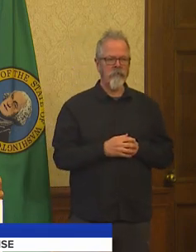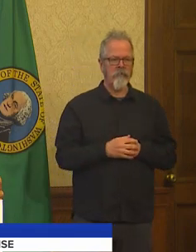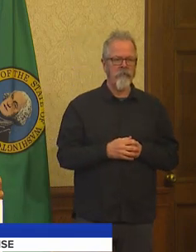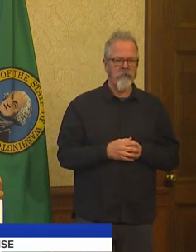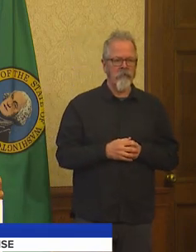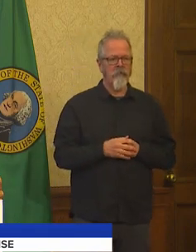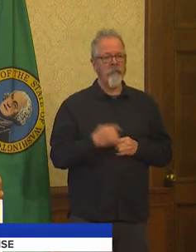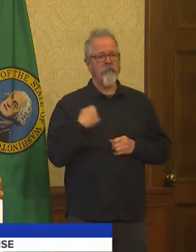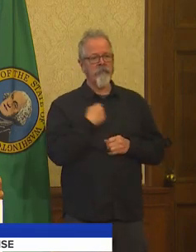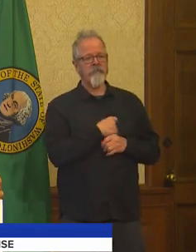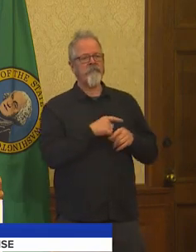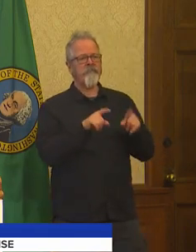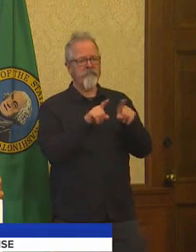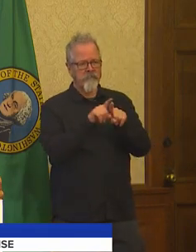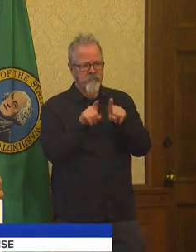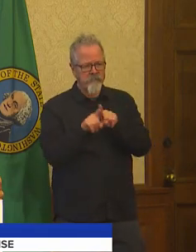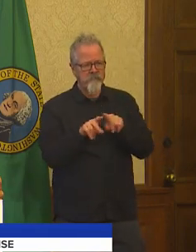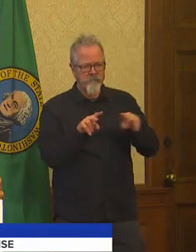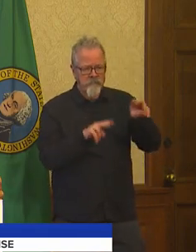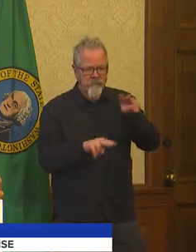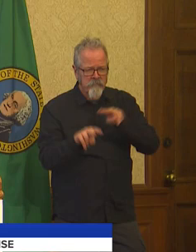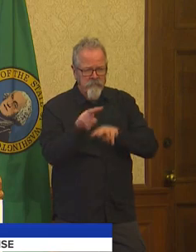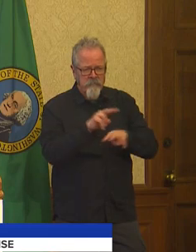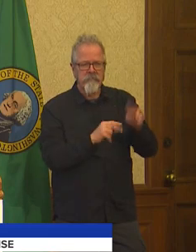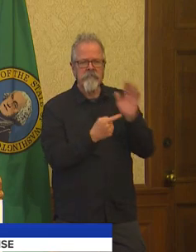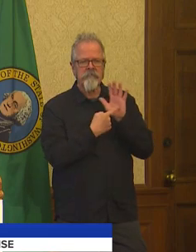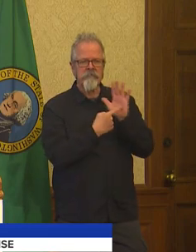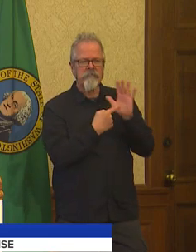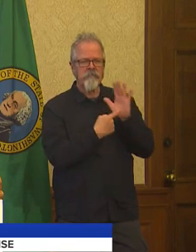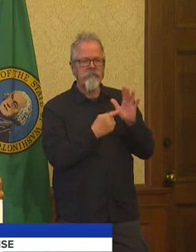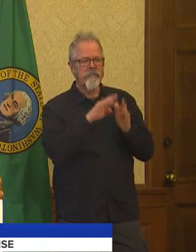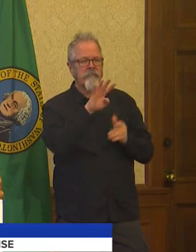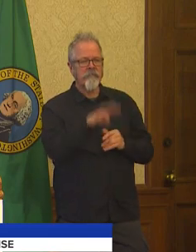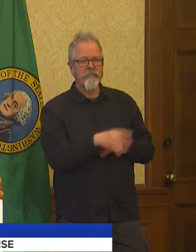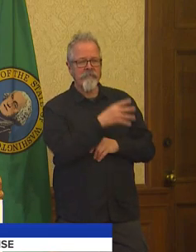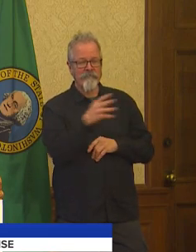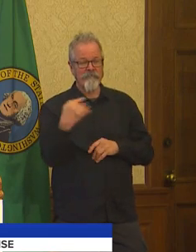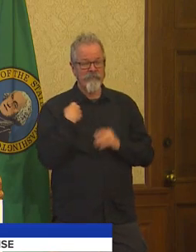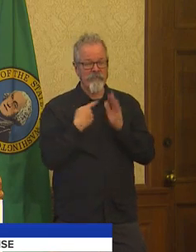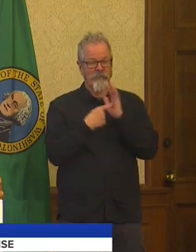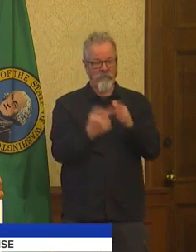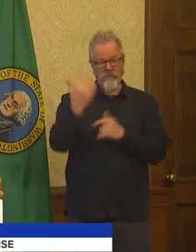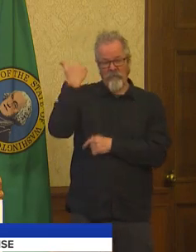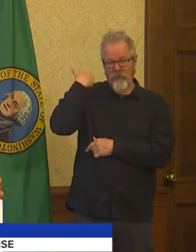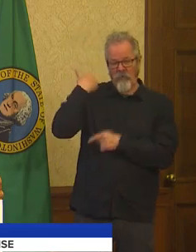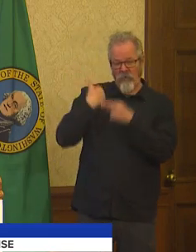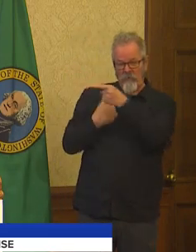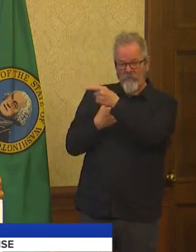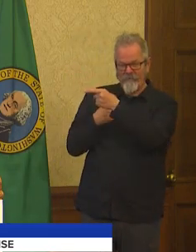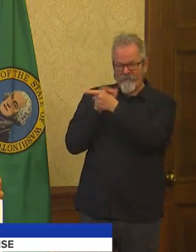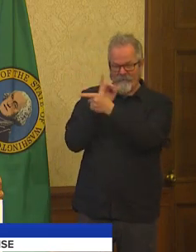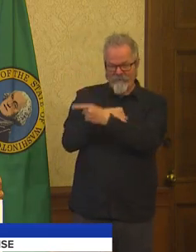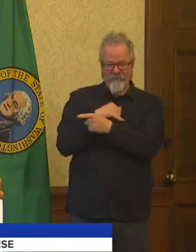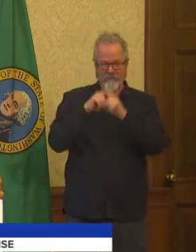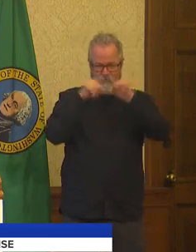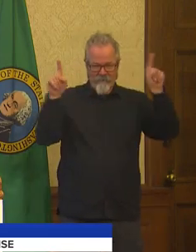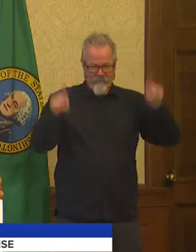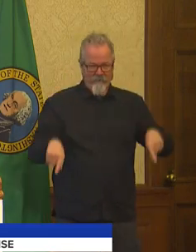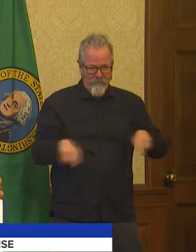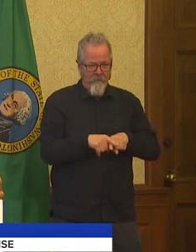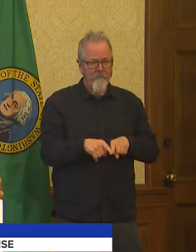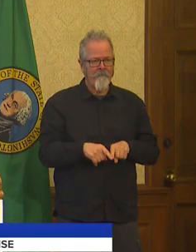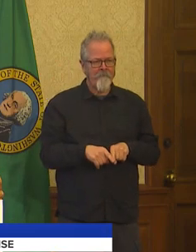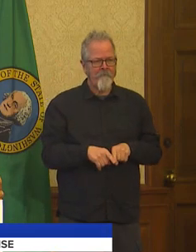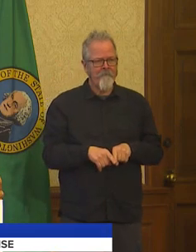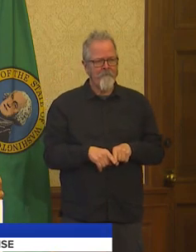will remain in the best county, which might be King County right now, or Snohomish County. At the best, we just get